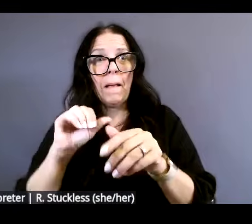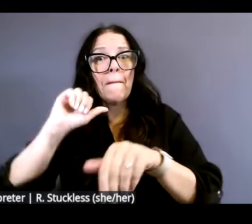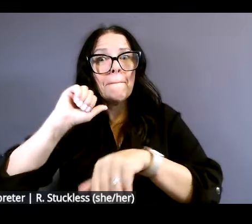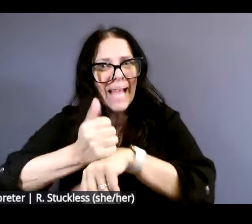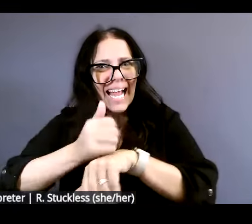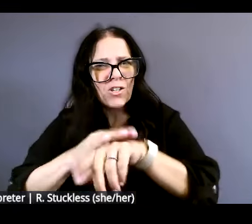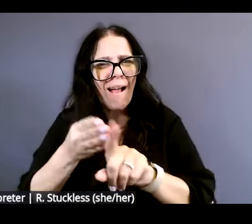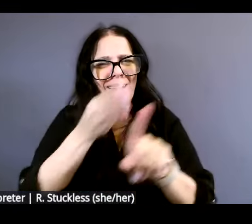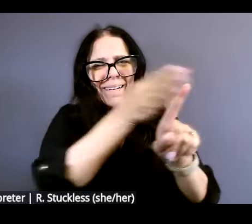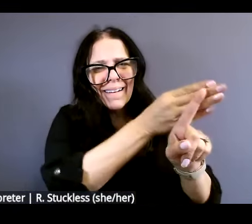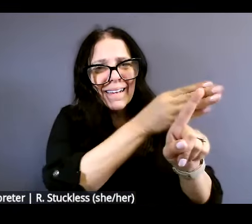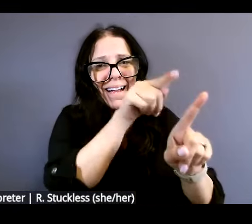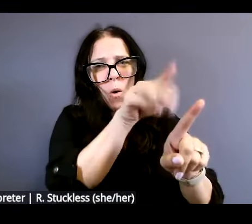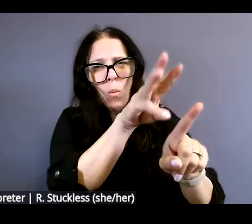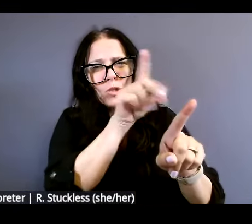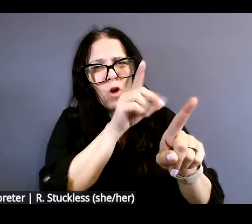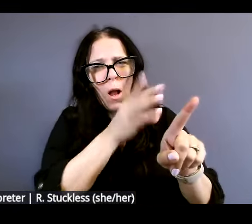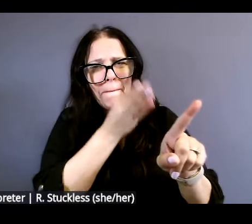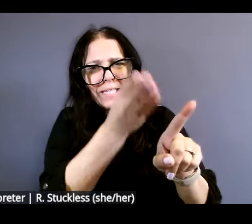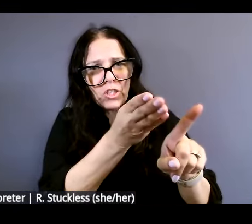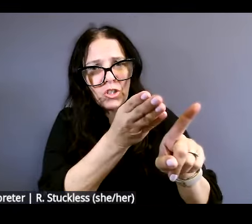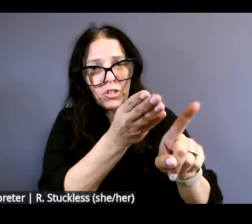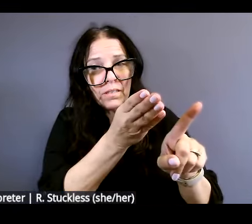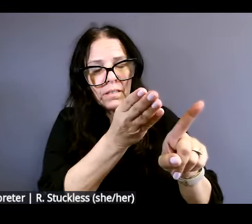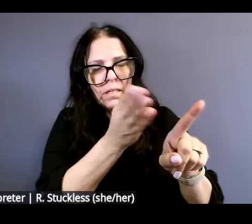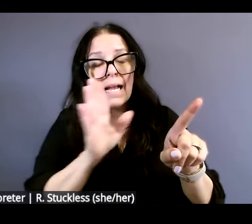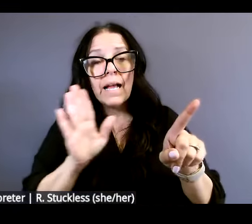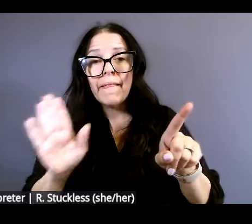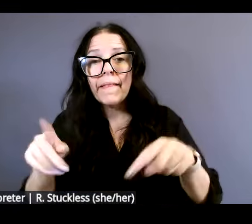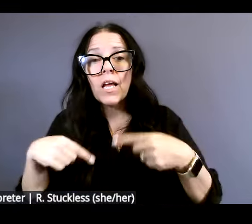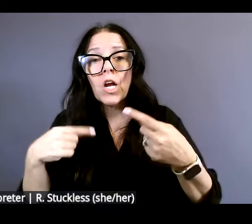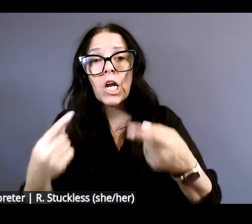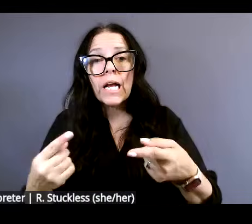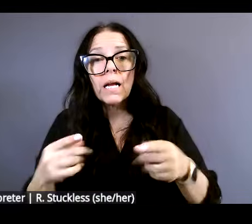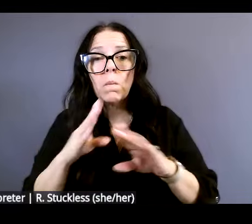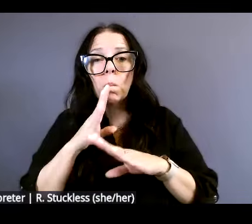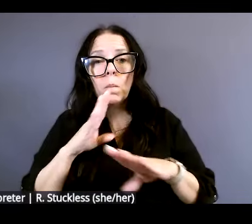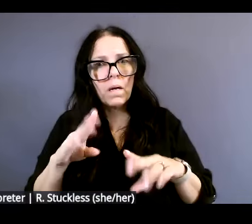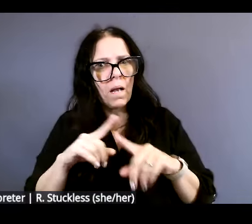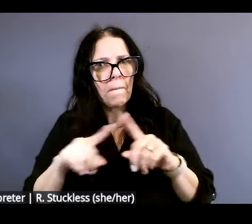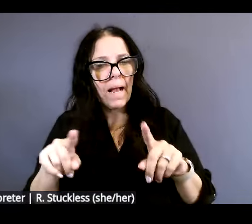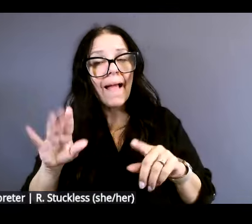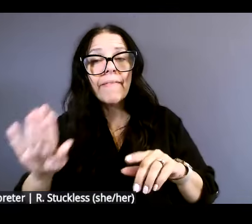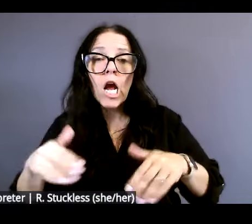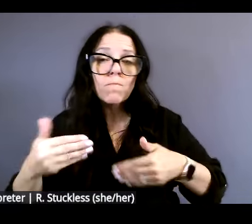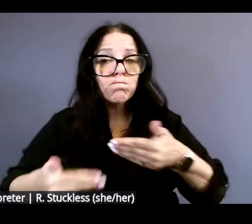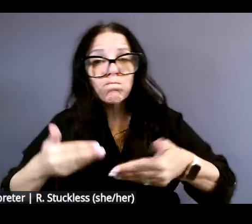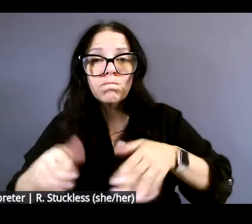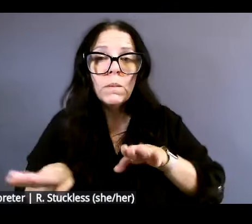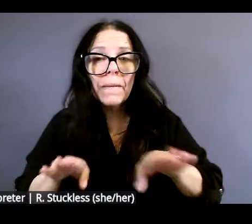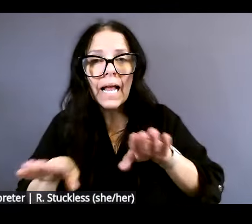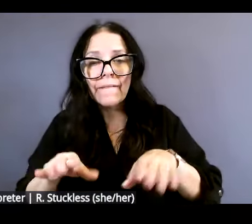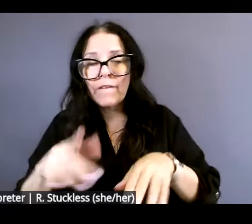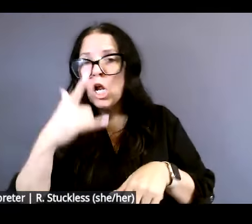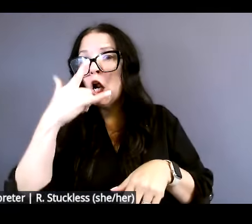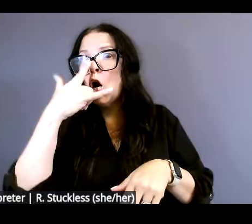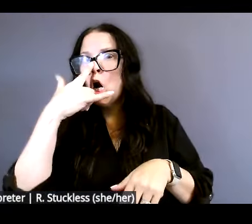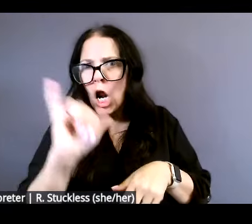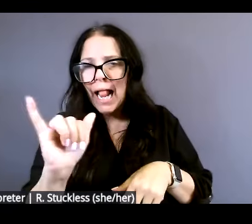they remained silent, but their actions certainly misled us all to believe that the June 4 petition was still